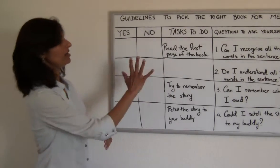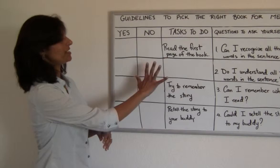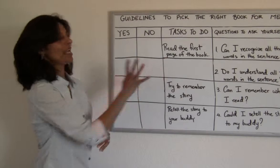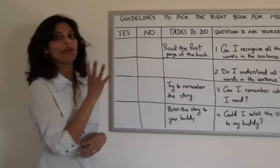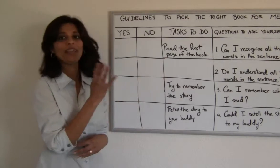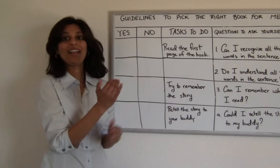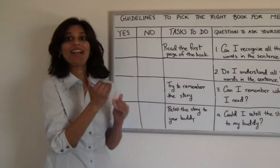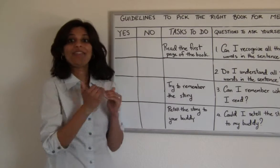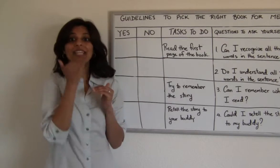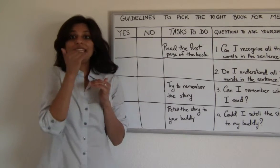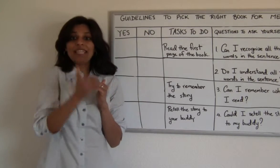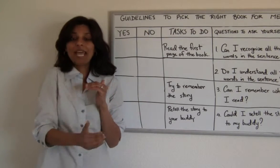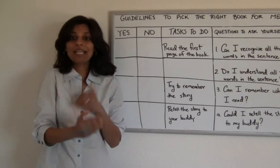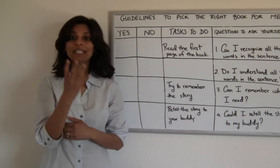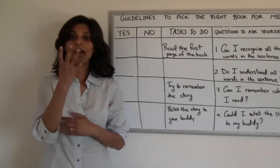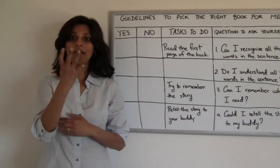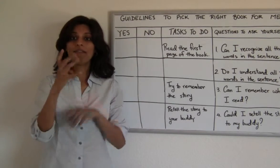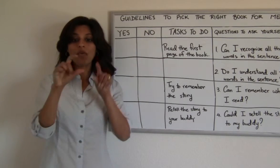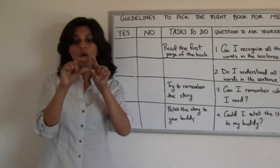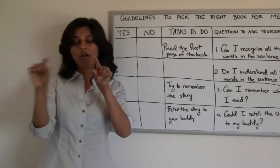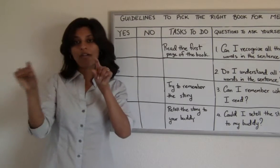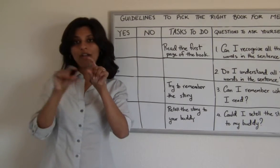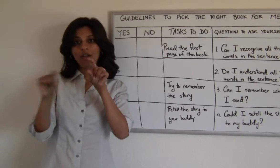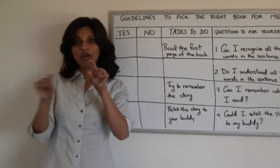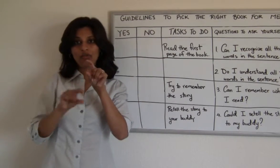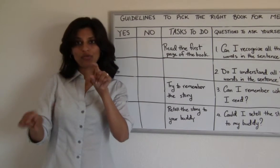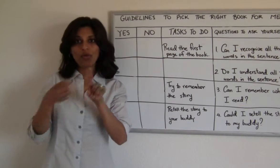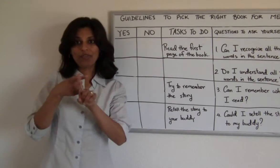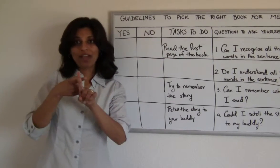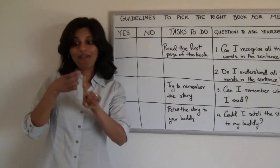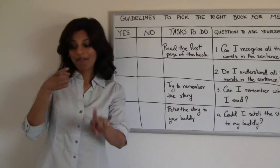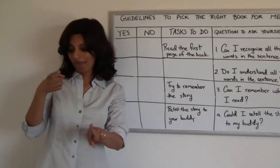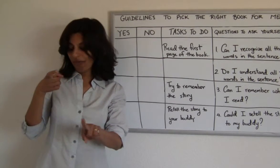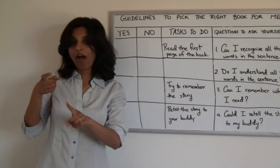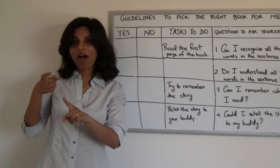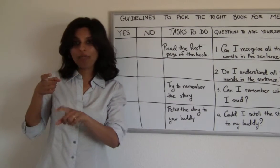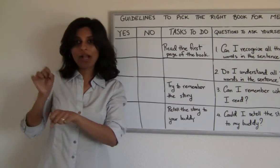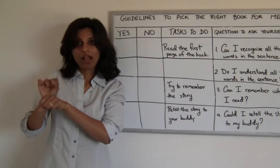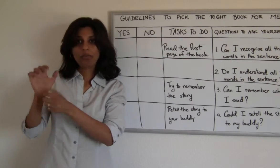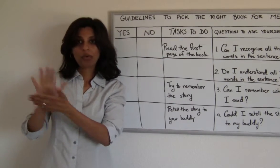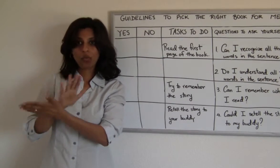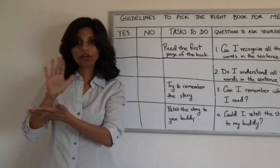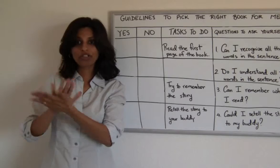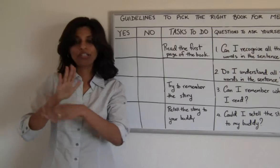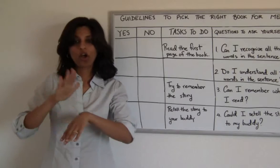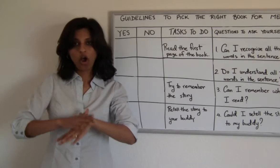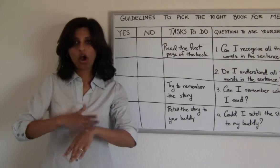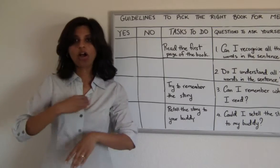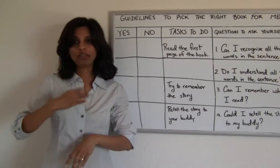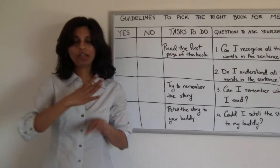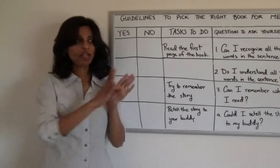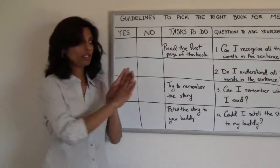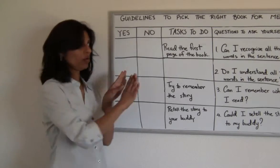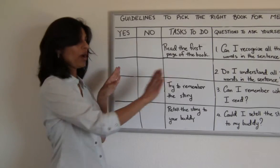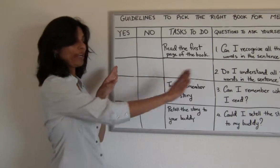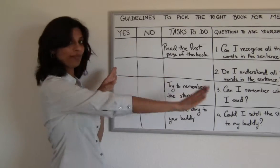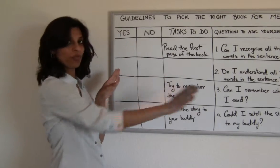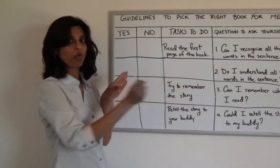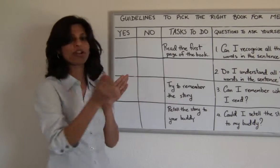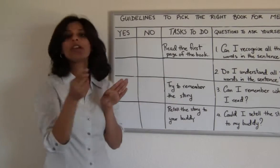put down the next 4 rows from the worksheet on the whiteboard